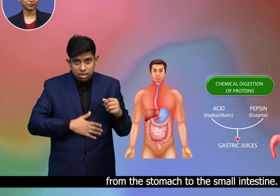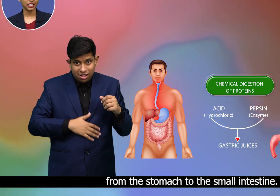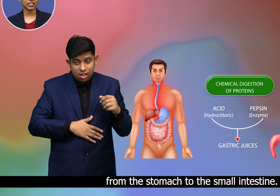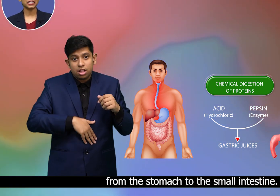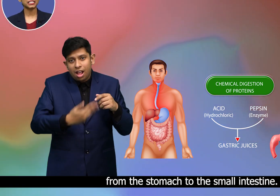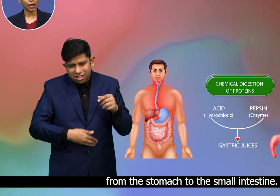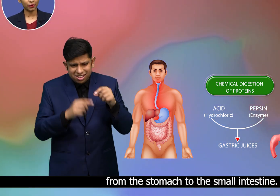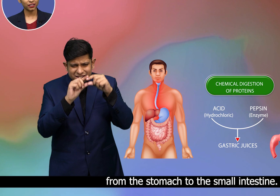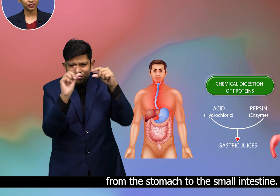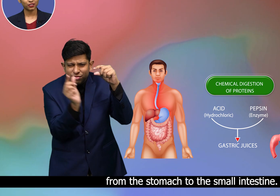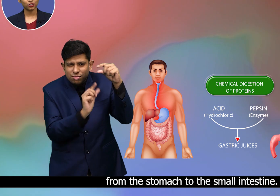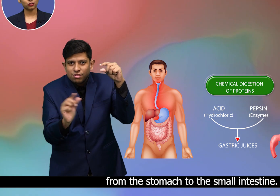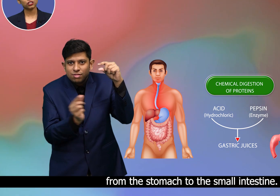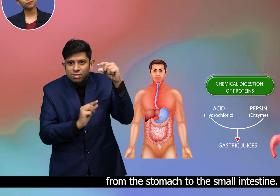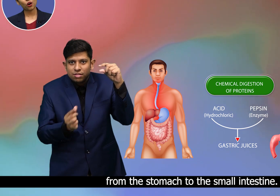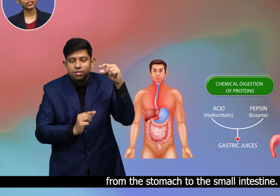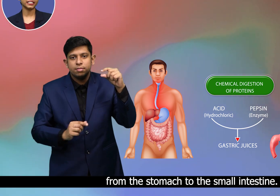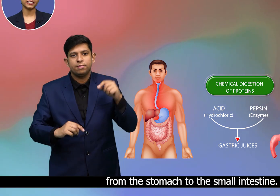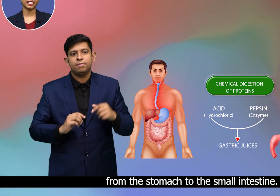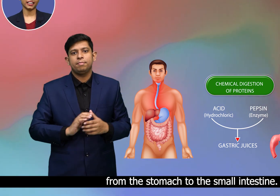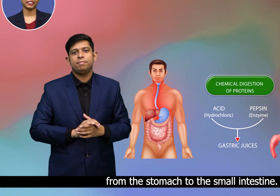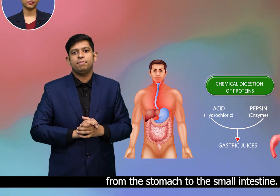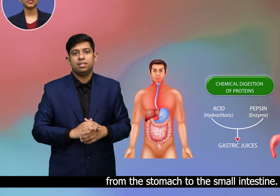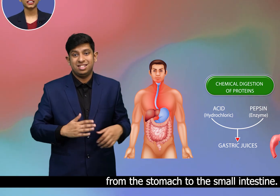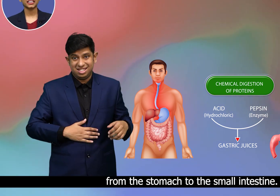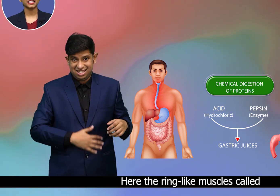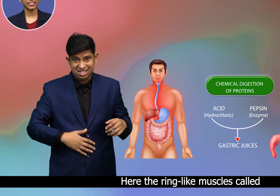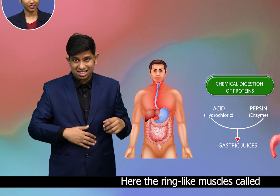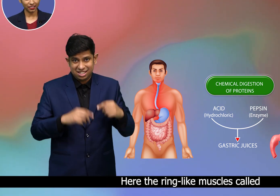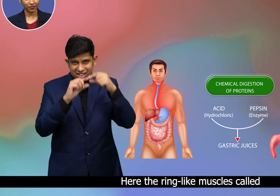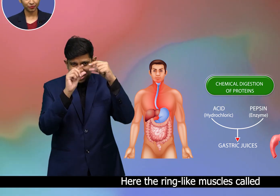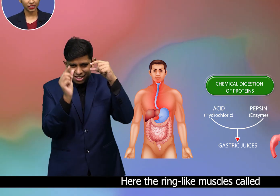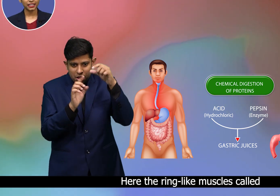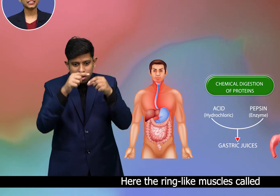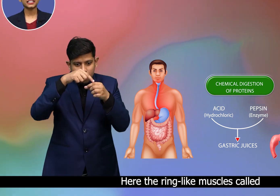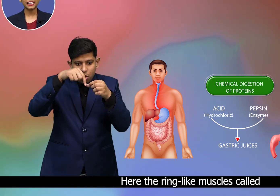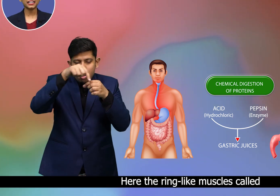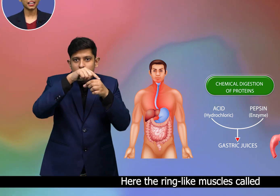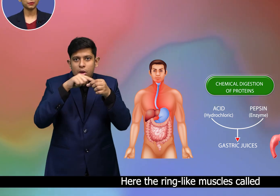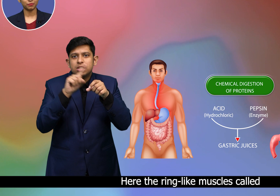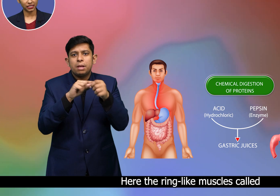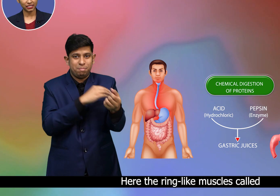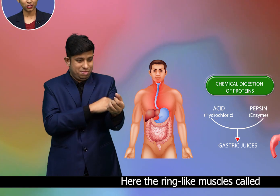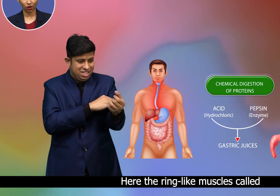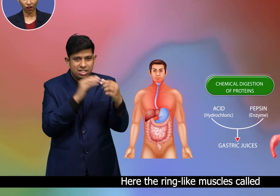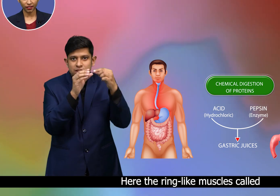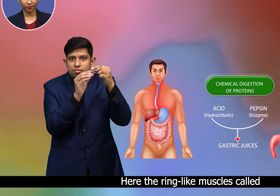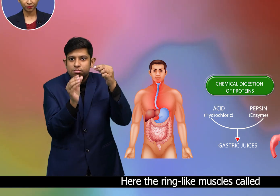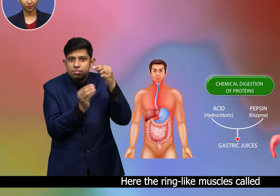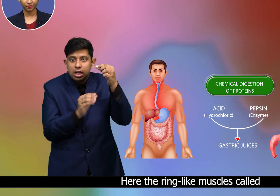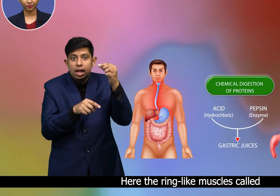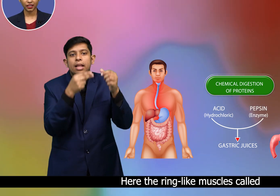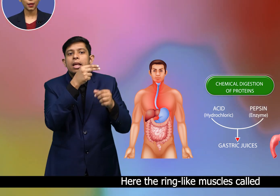from the stomach to the small intestine. Here, the ring-like muscles called